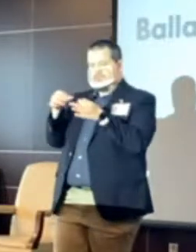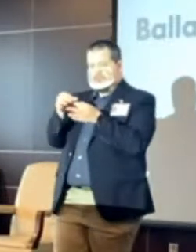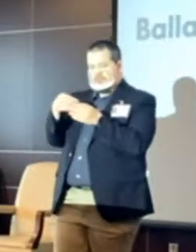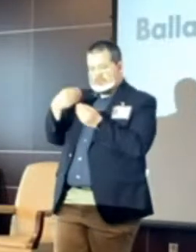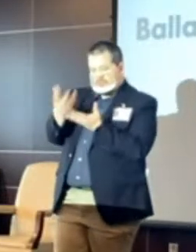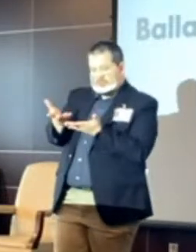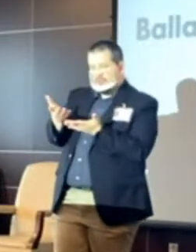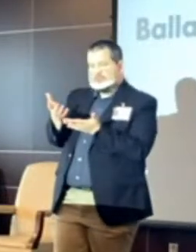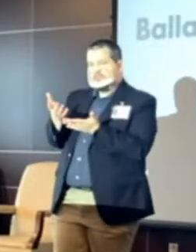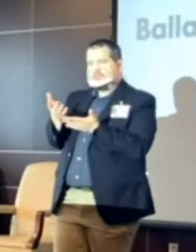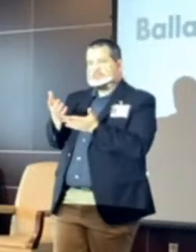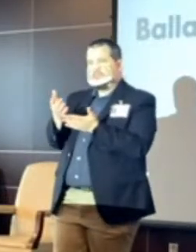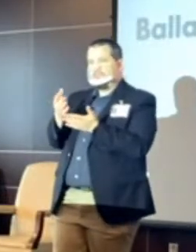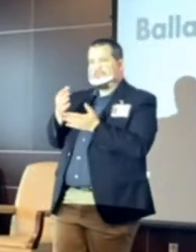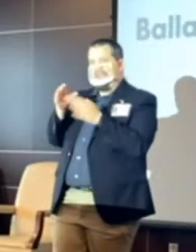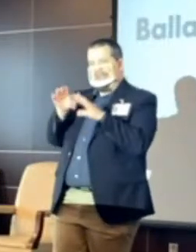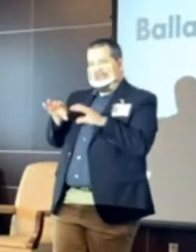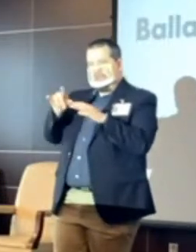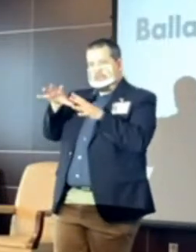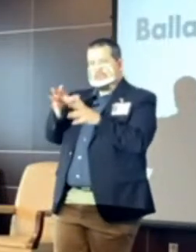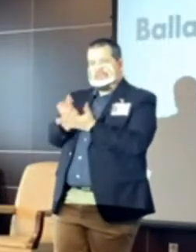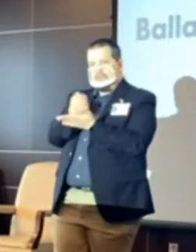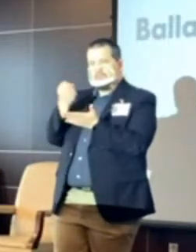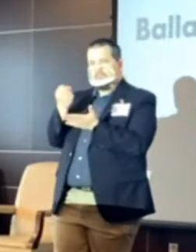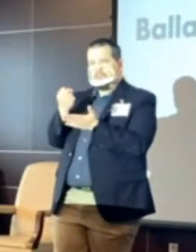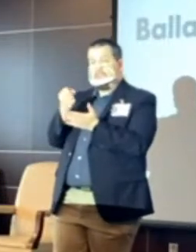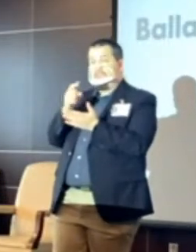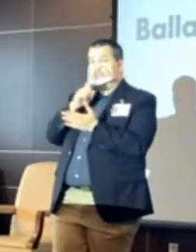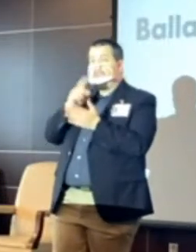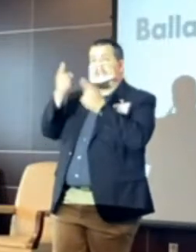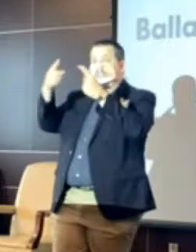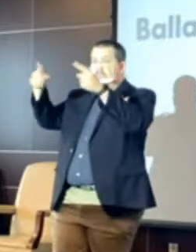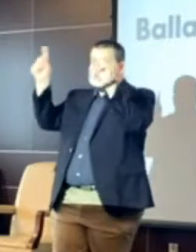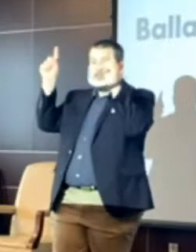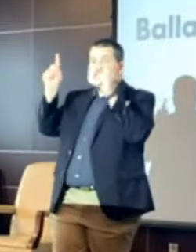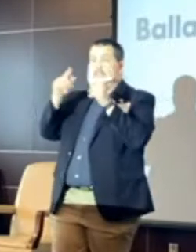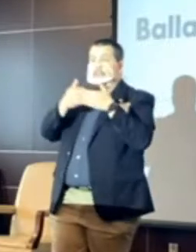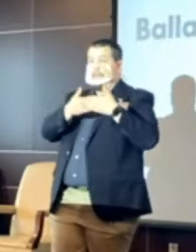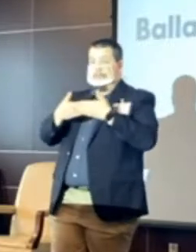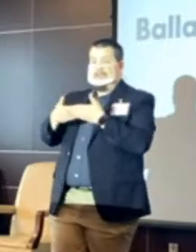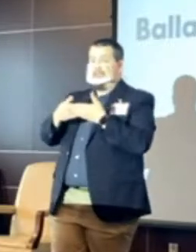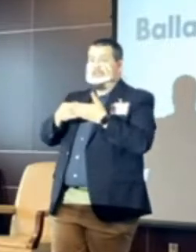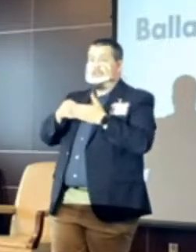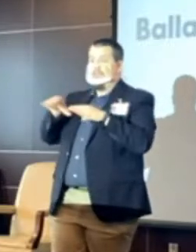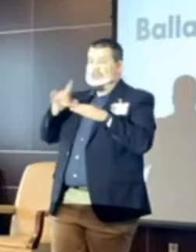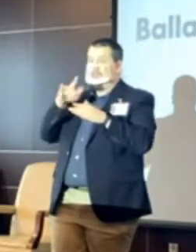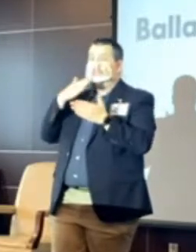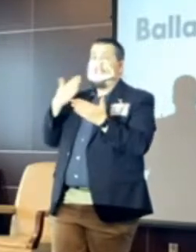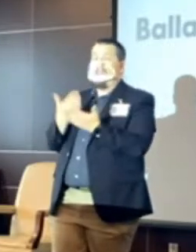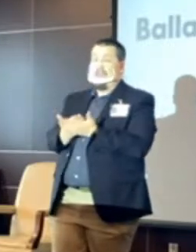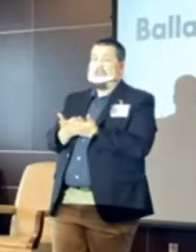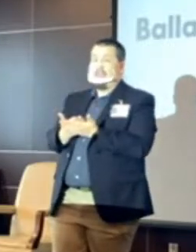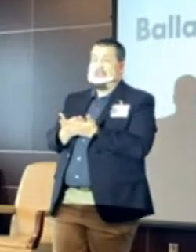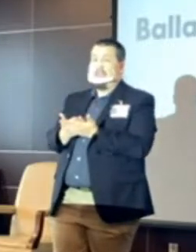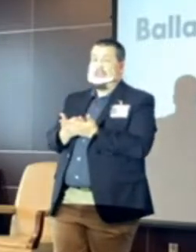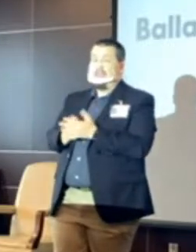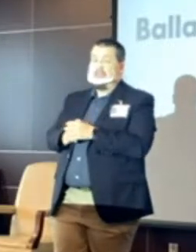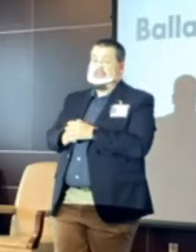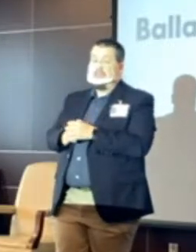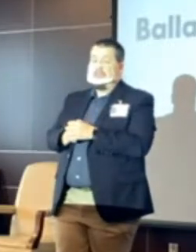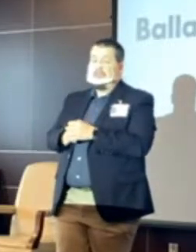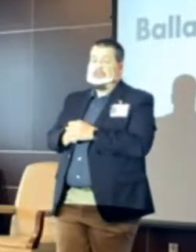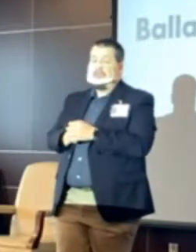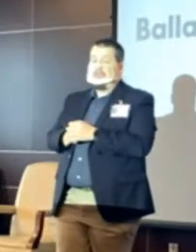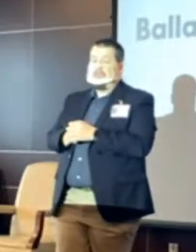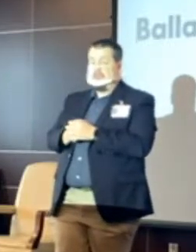provided them actions that they could take, and it was very successful, and the baby did very, very well.